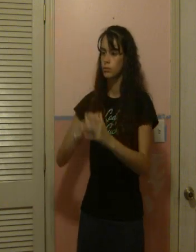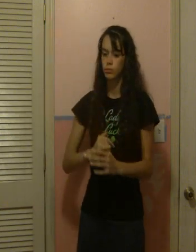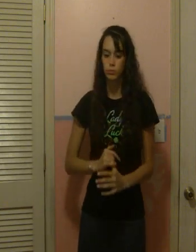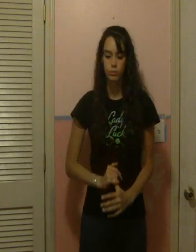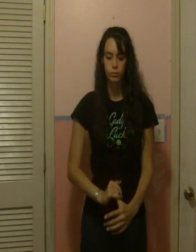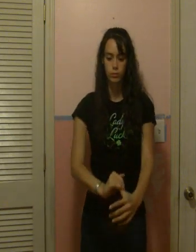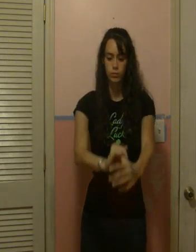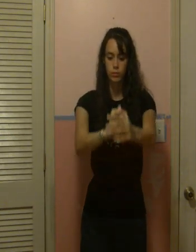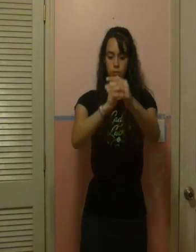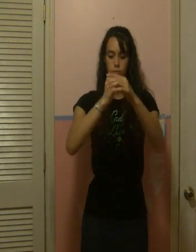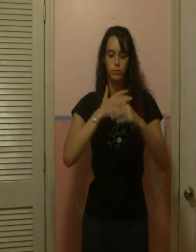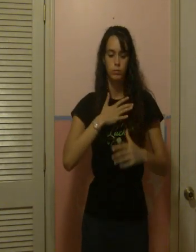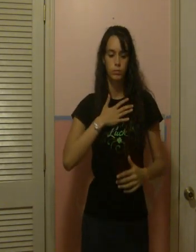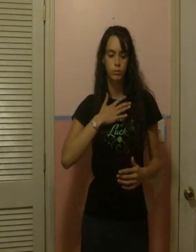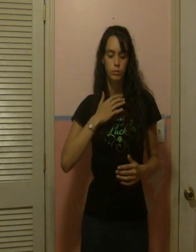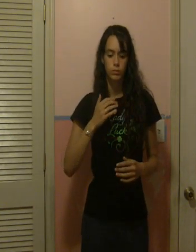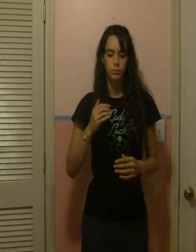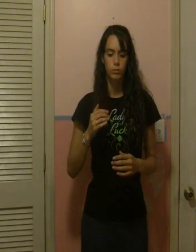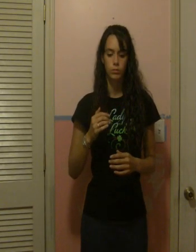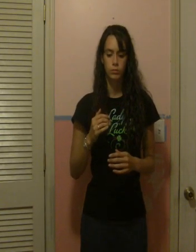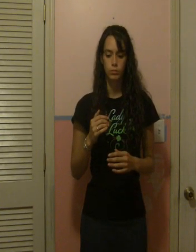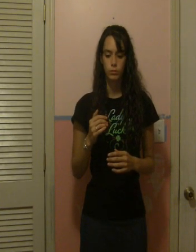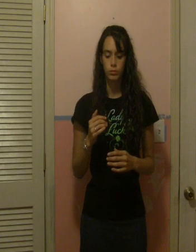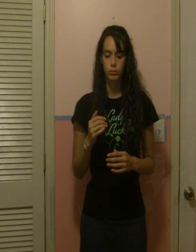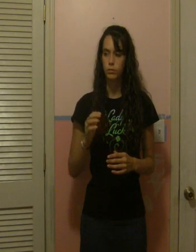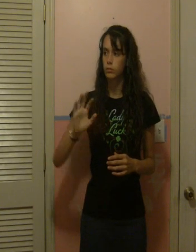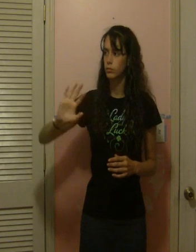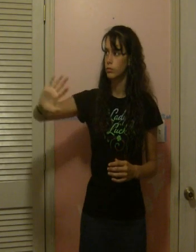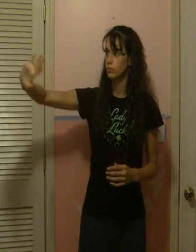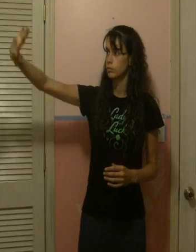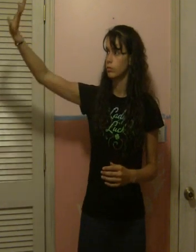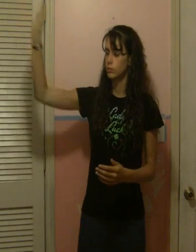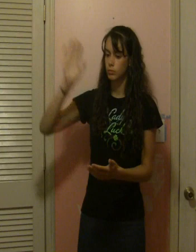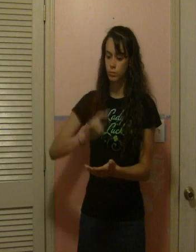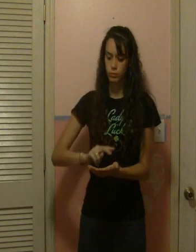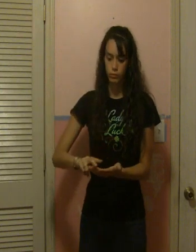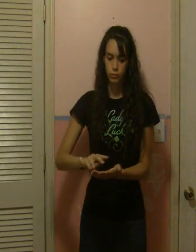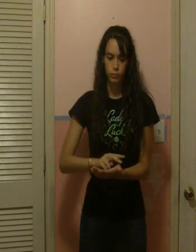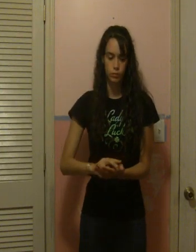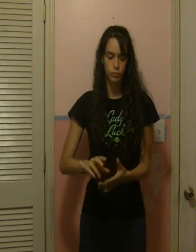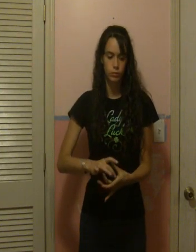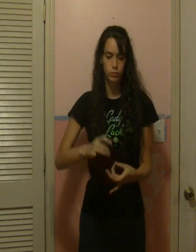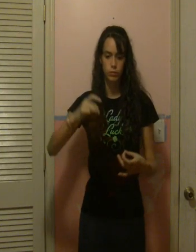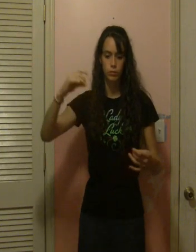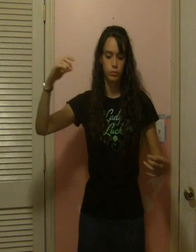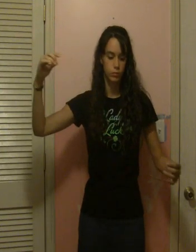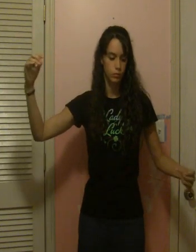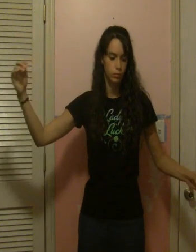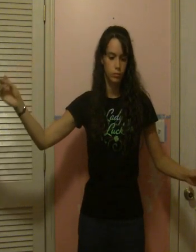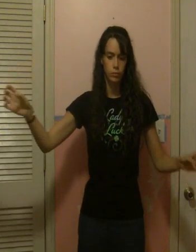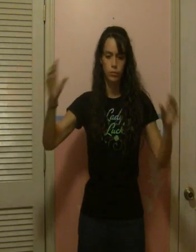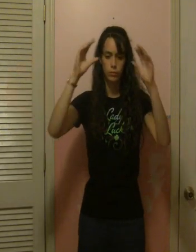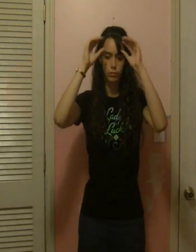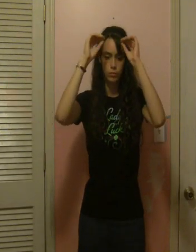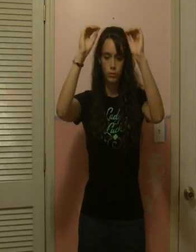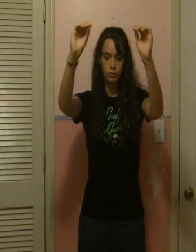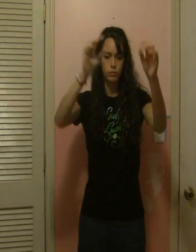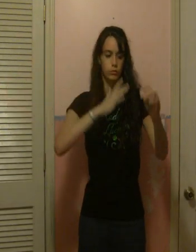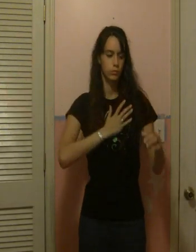Guiding me by your Holy Spirit Teach